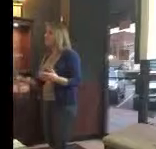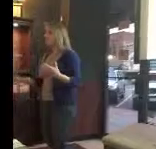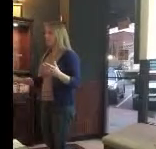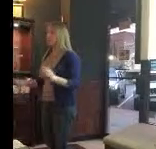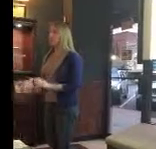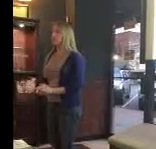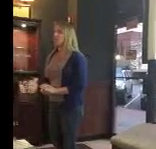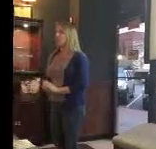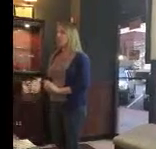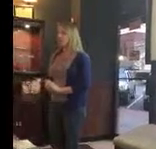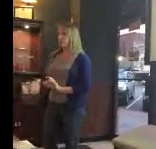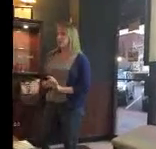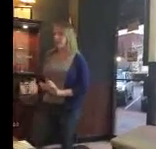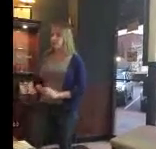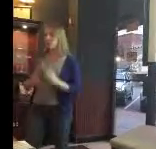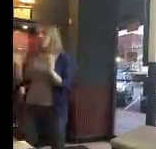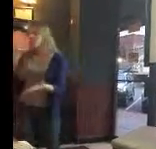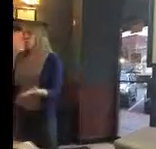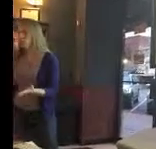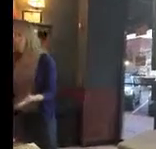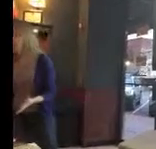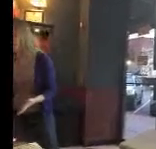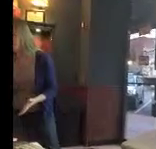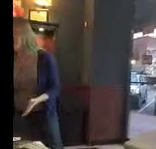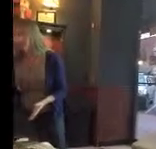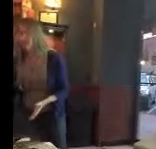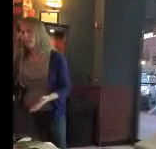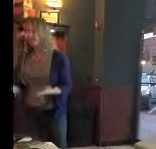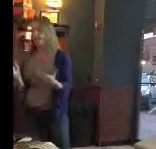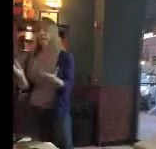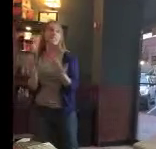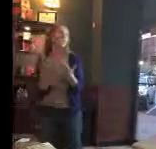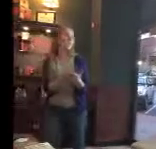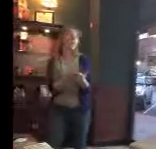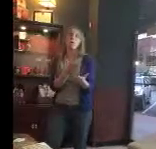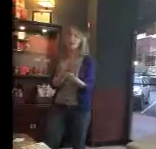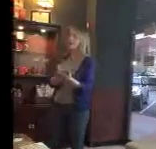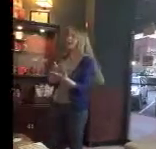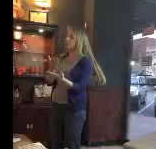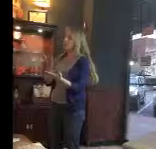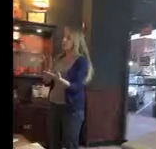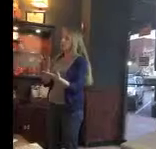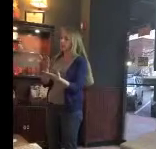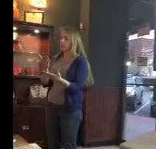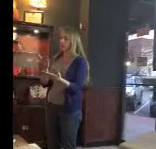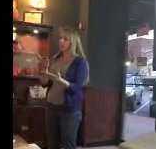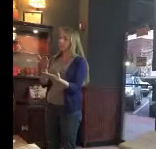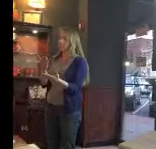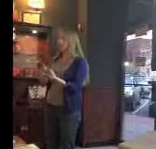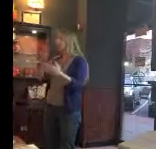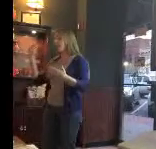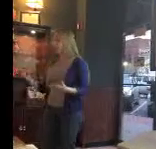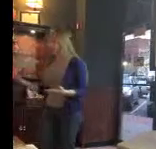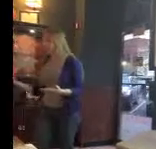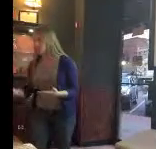or what the deal is with that. Okay, so that's one problem we have with the study, is we can't tell what values are occurring if they get too